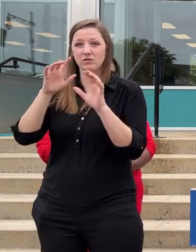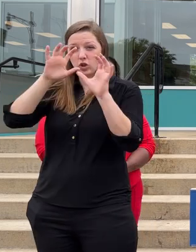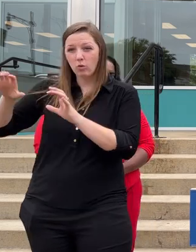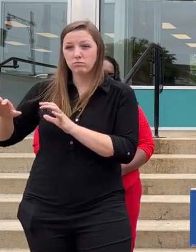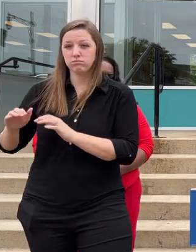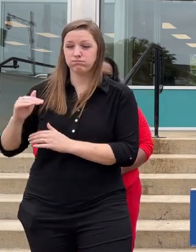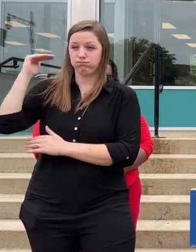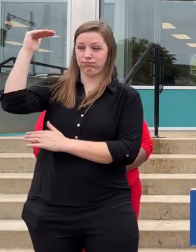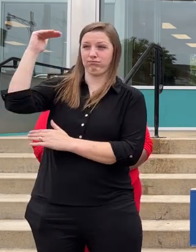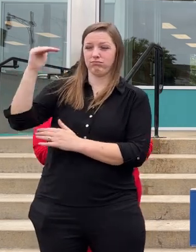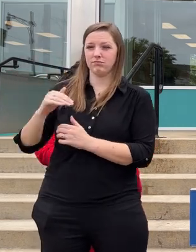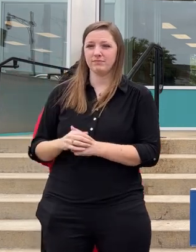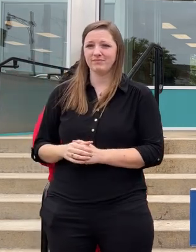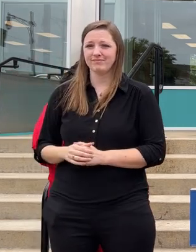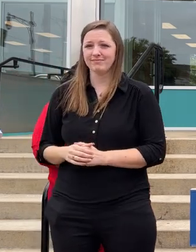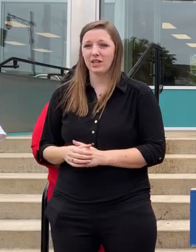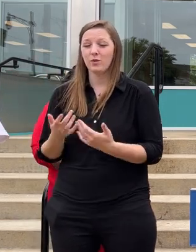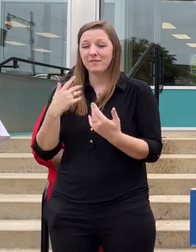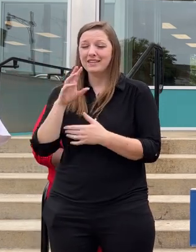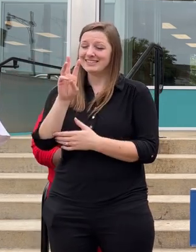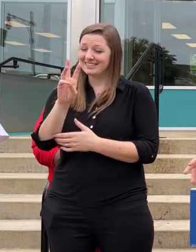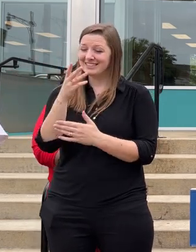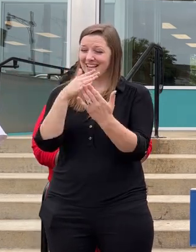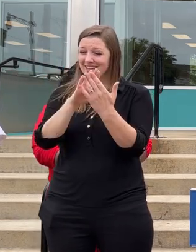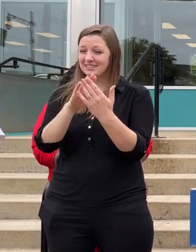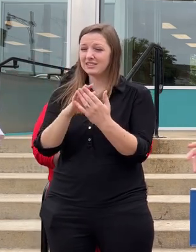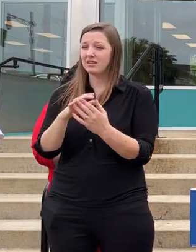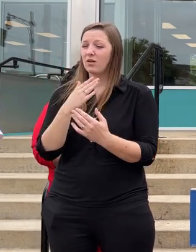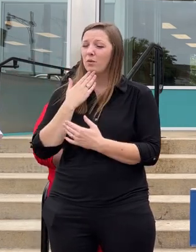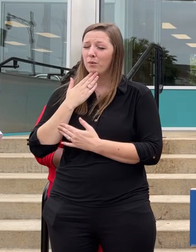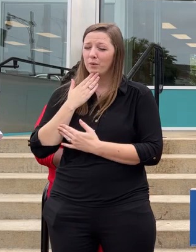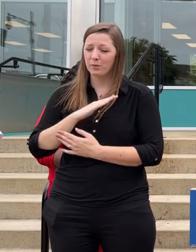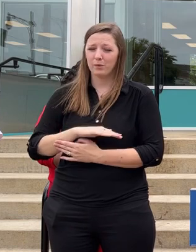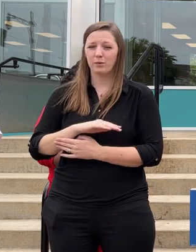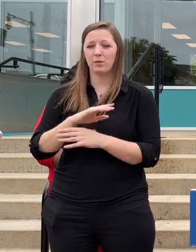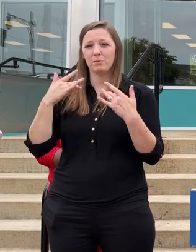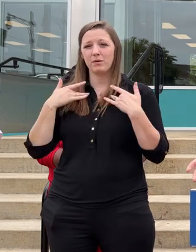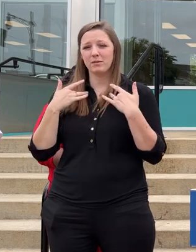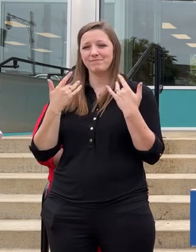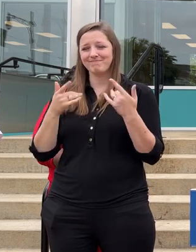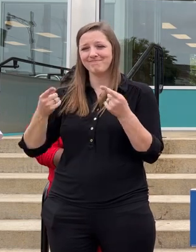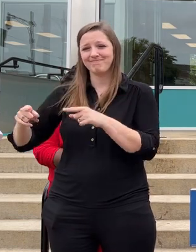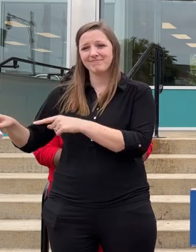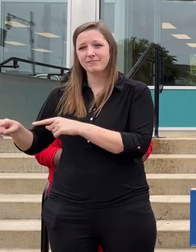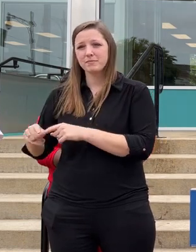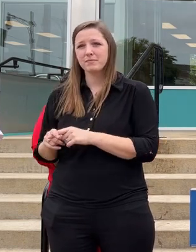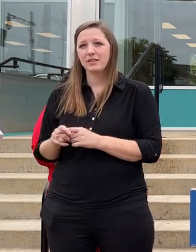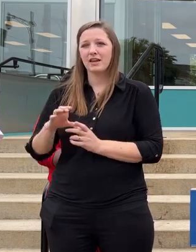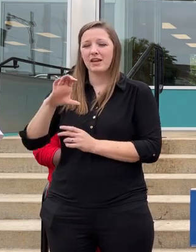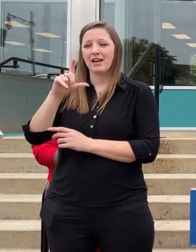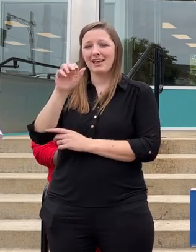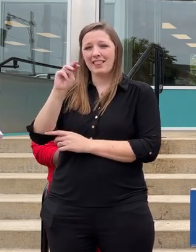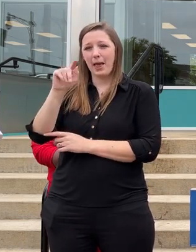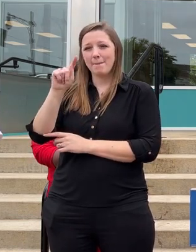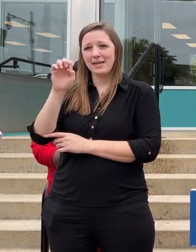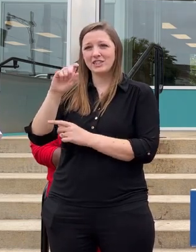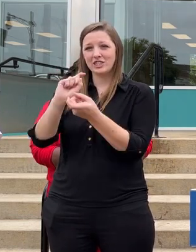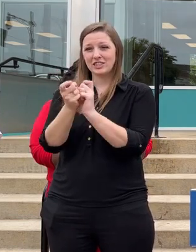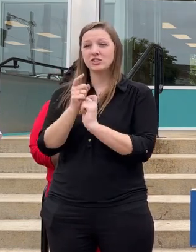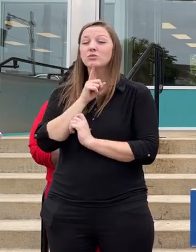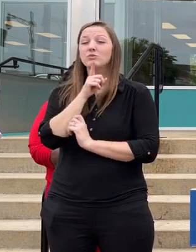November. So we faced 6 terrible events during my tenure in office. Climate change is real. We're going to have more of